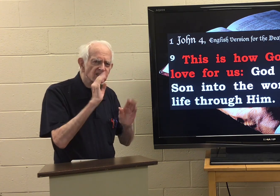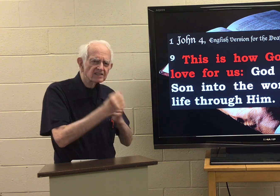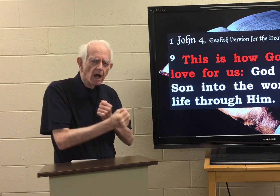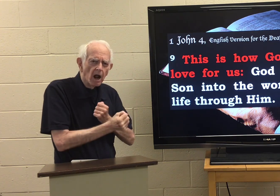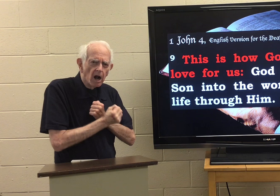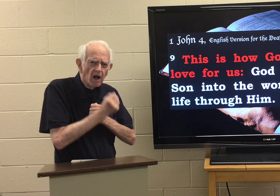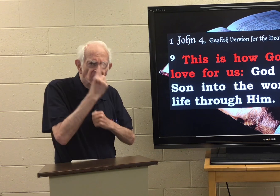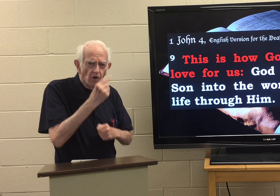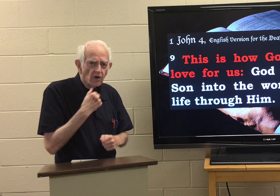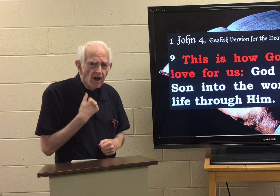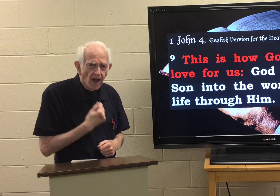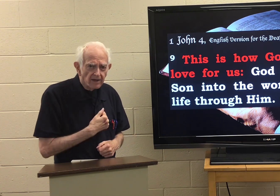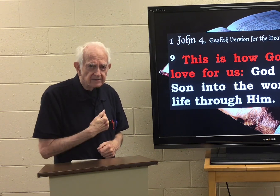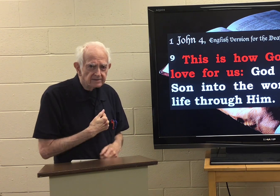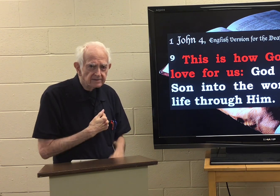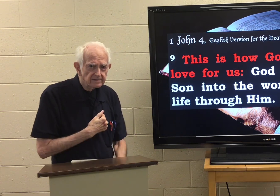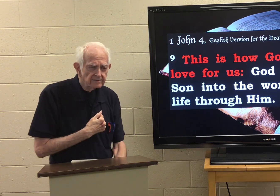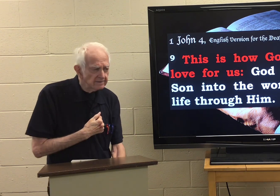love for us.